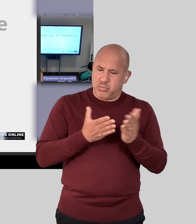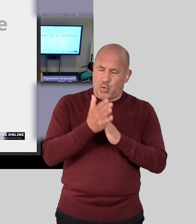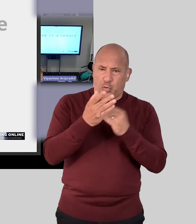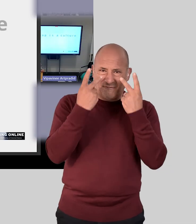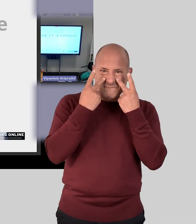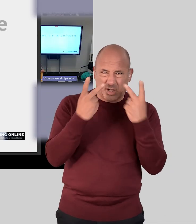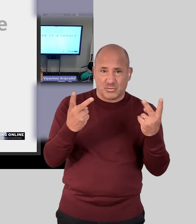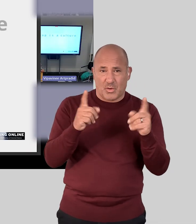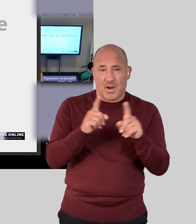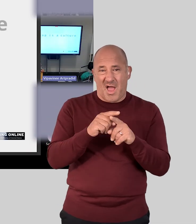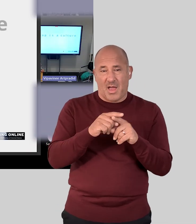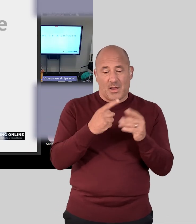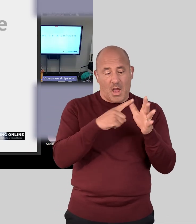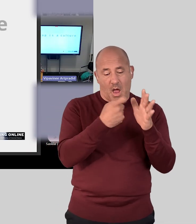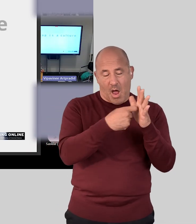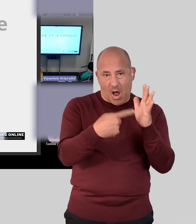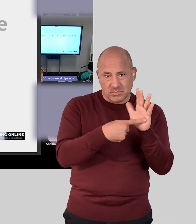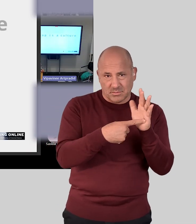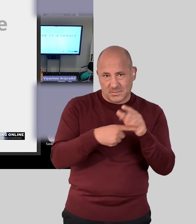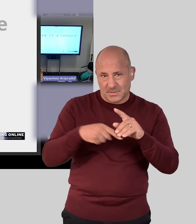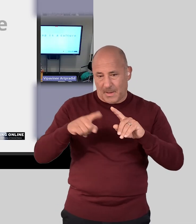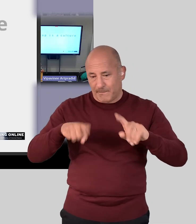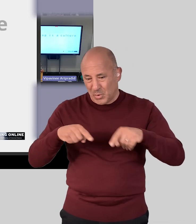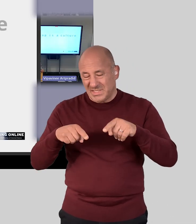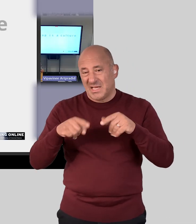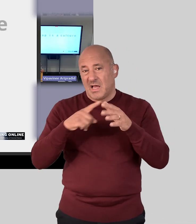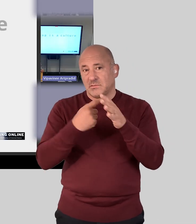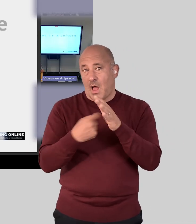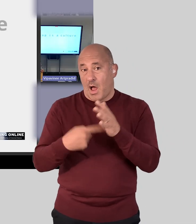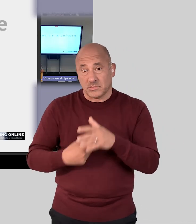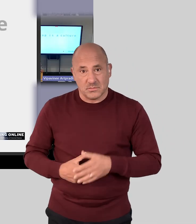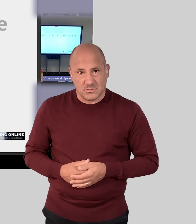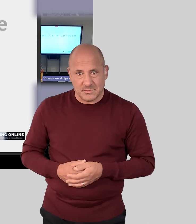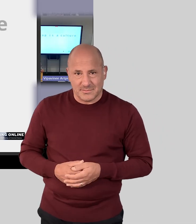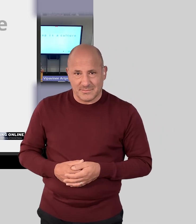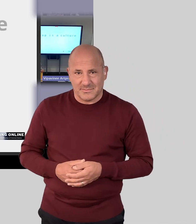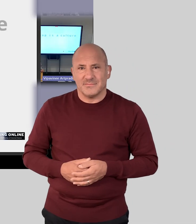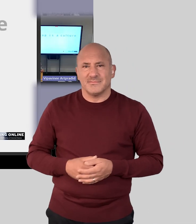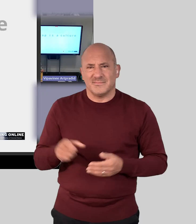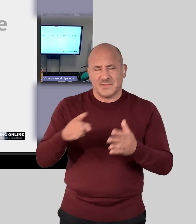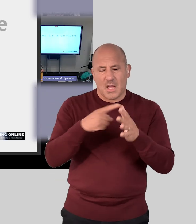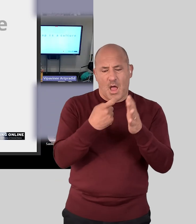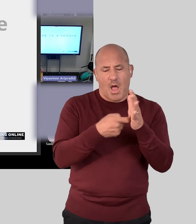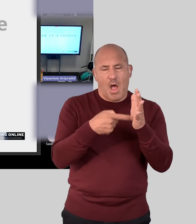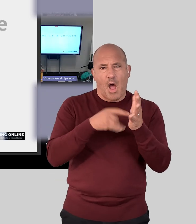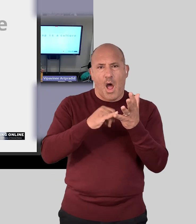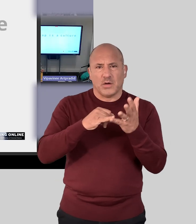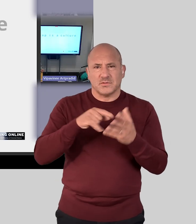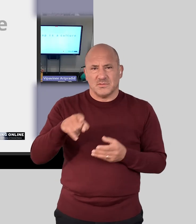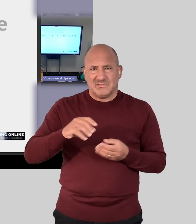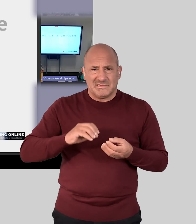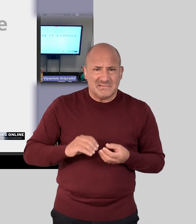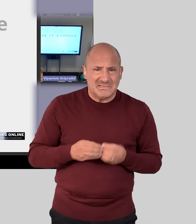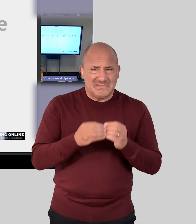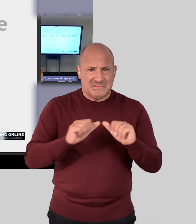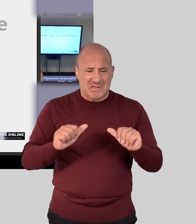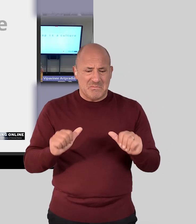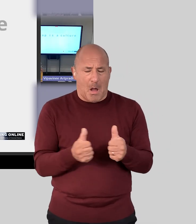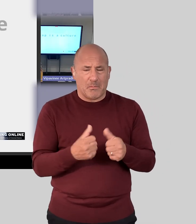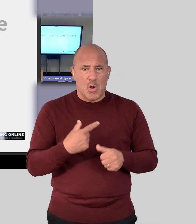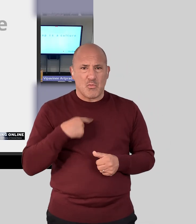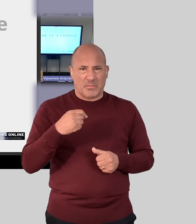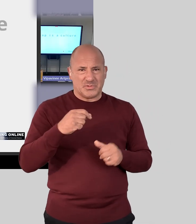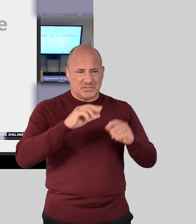art, music, and dance. The making of these arts is not limited to a mode of representation,